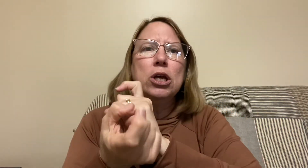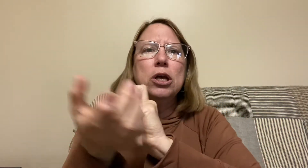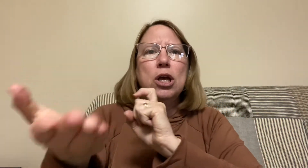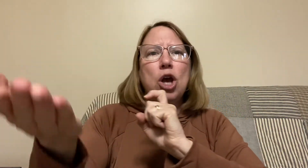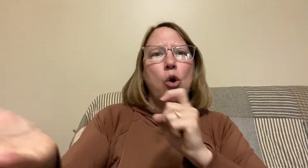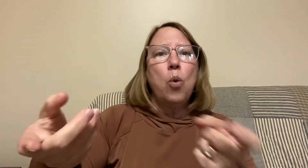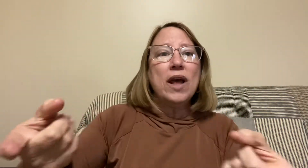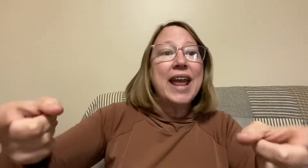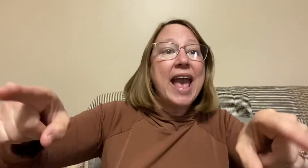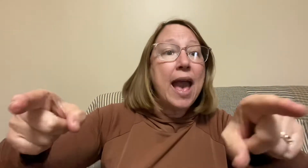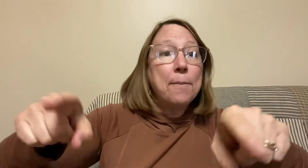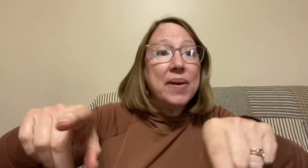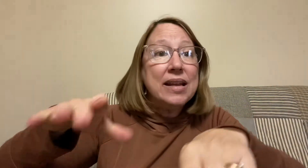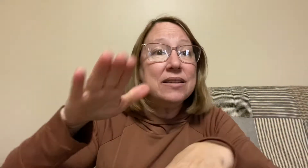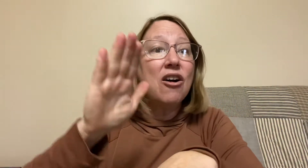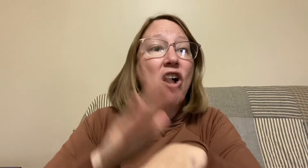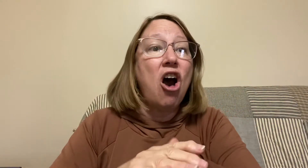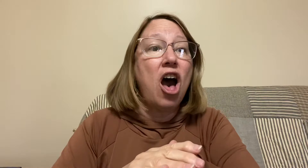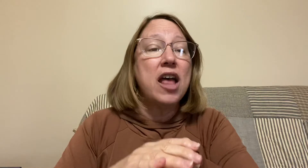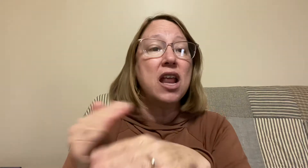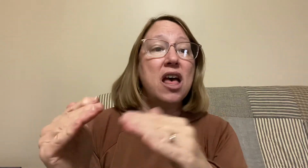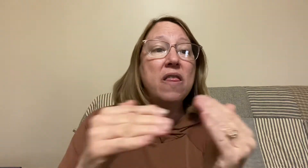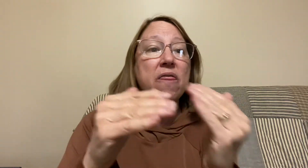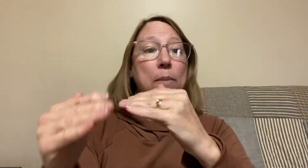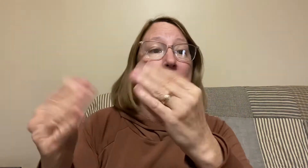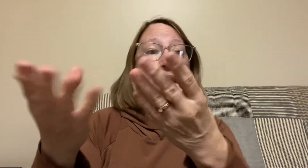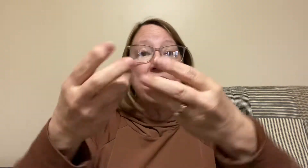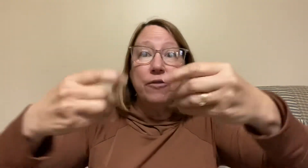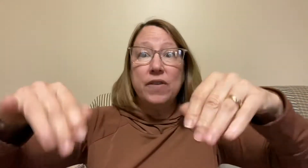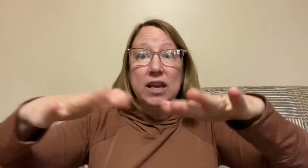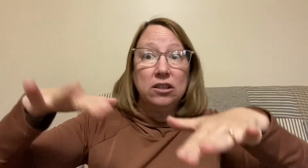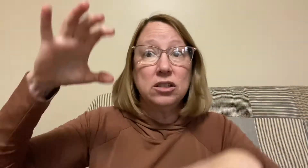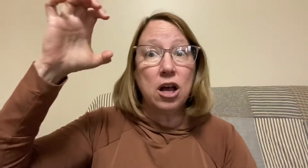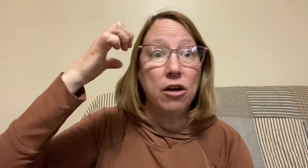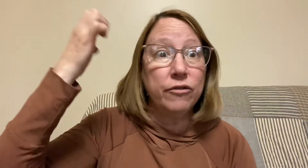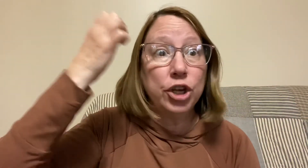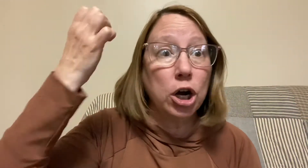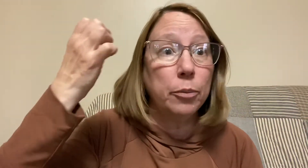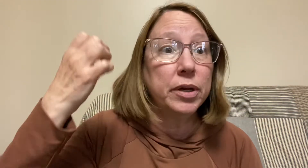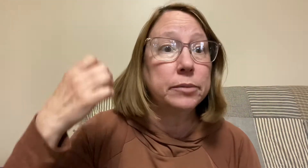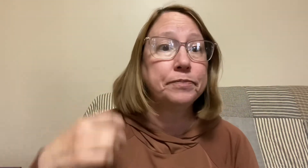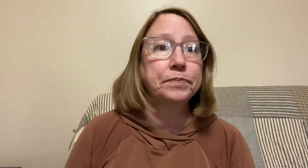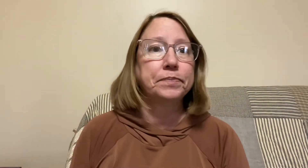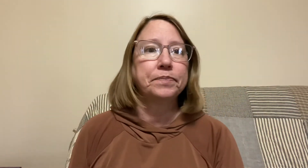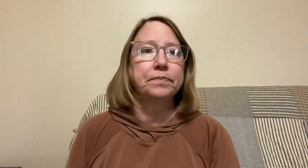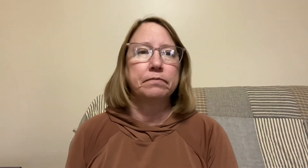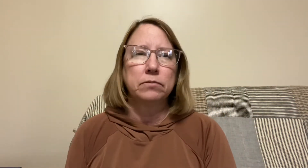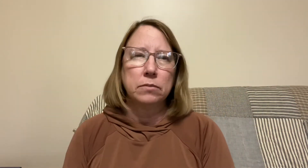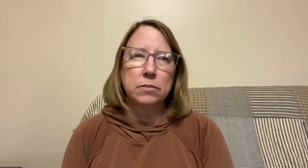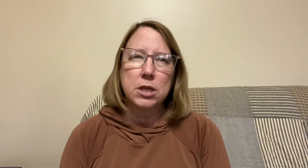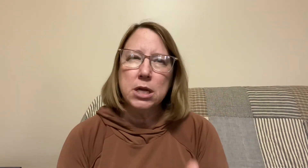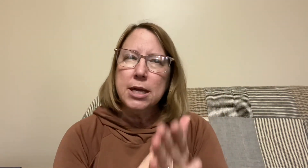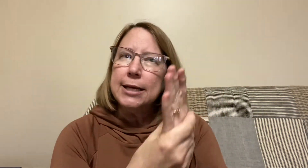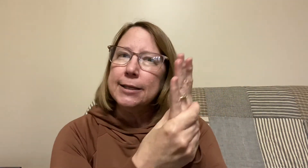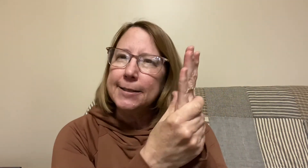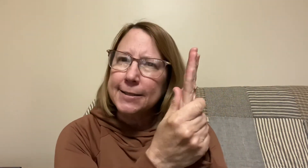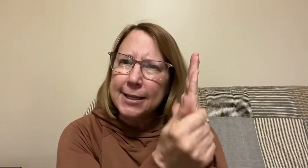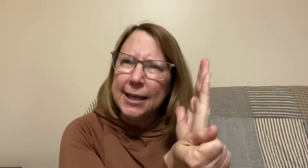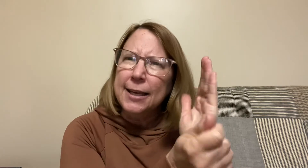People fought wars differently by the end of the Middle Ages than they had